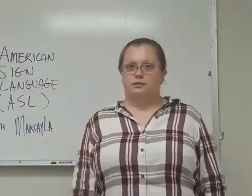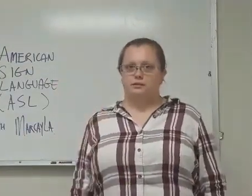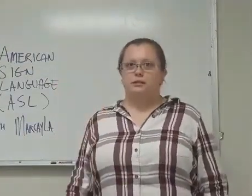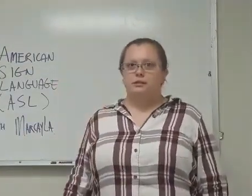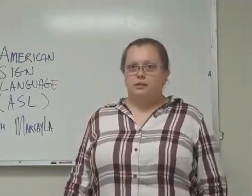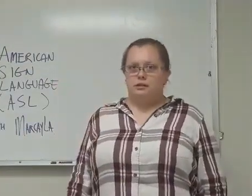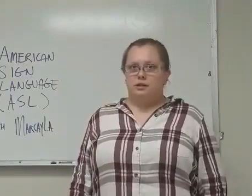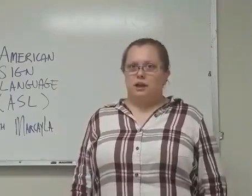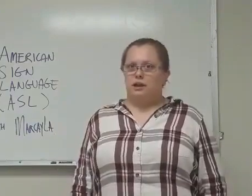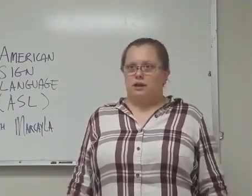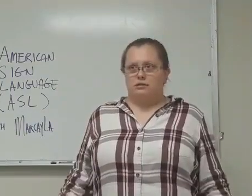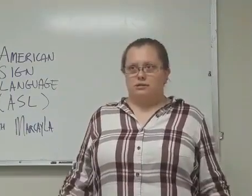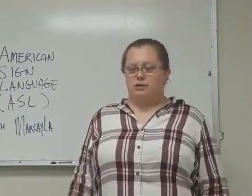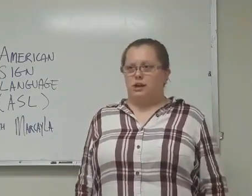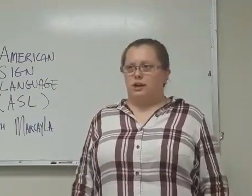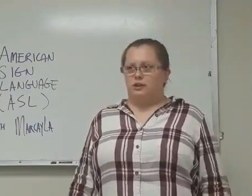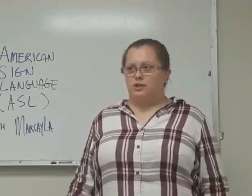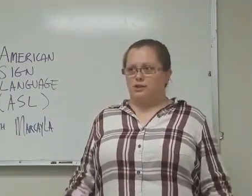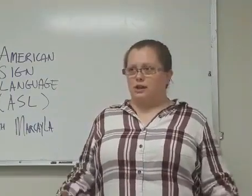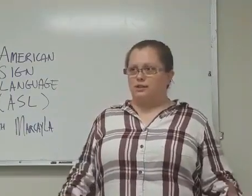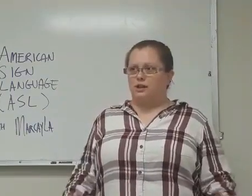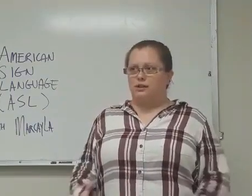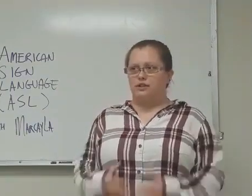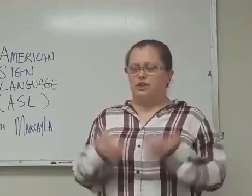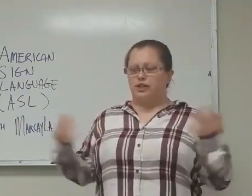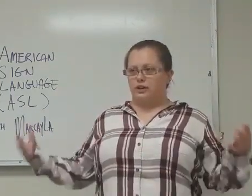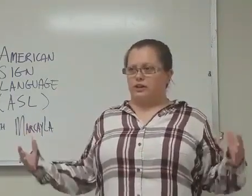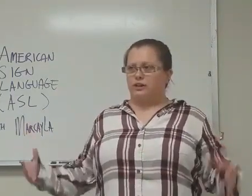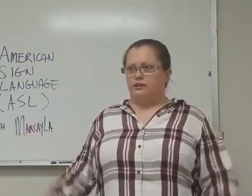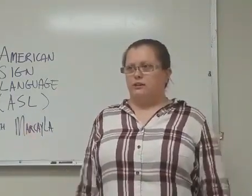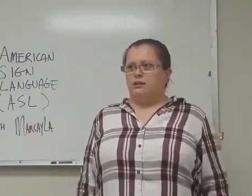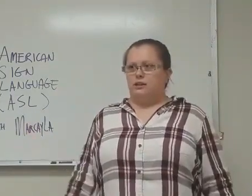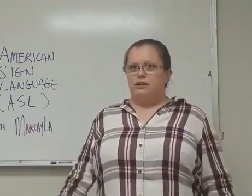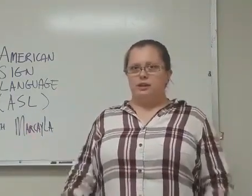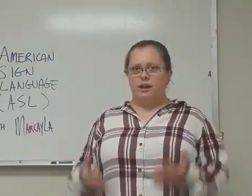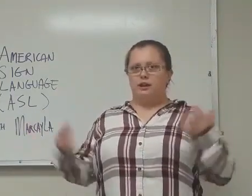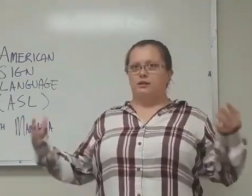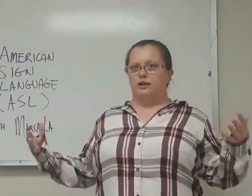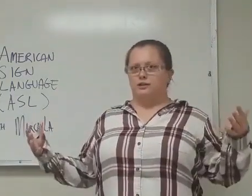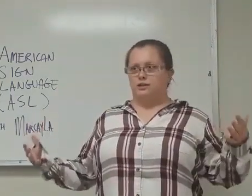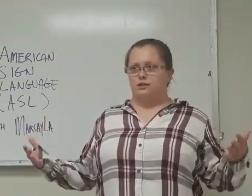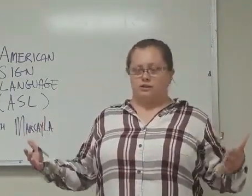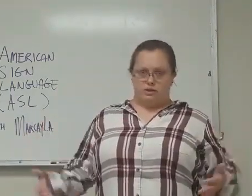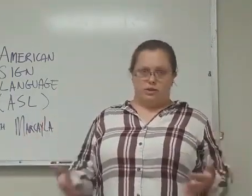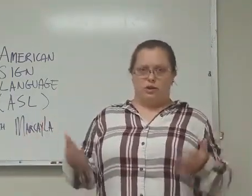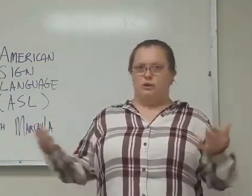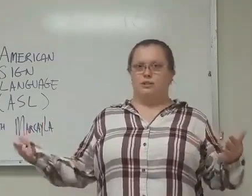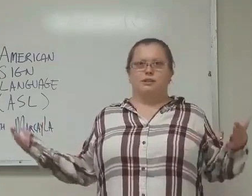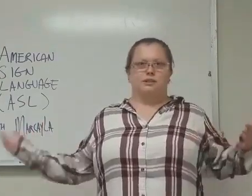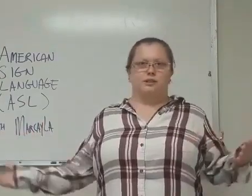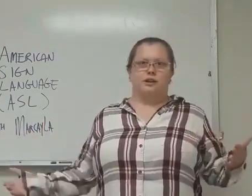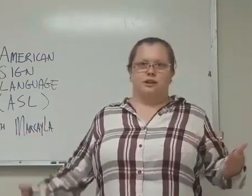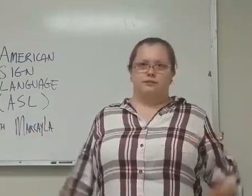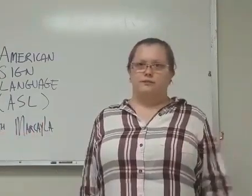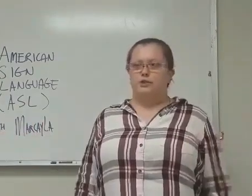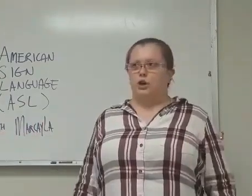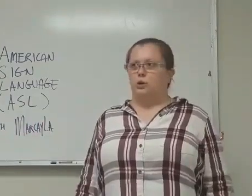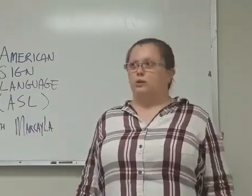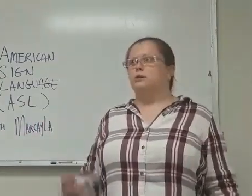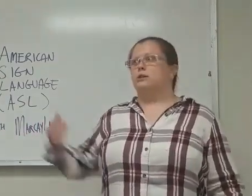Okay. Oh. And it just it's kind of a generic thing, like, because you don't always necessarily know, "Oh,